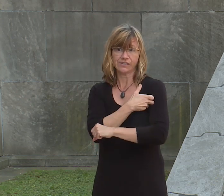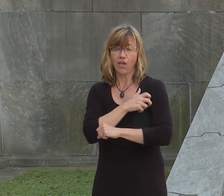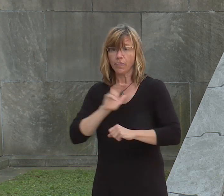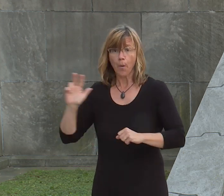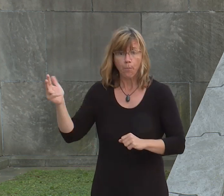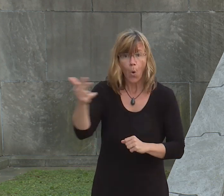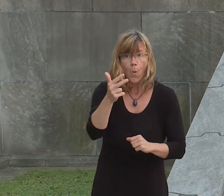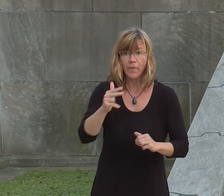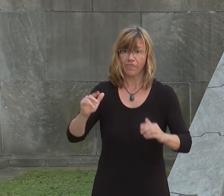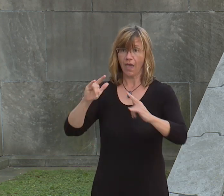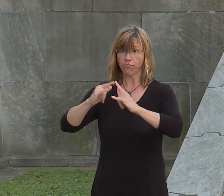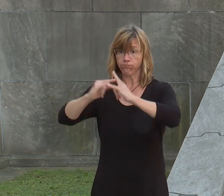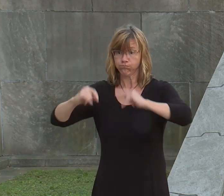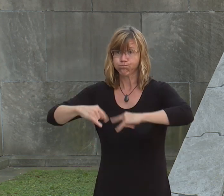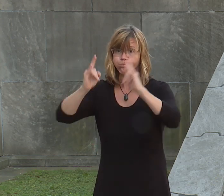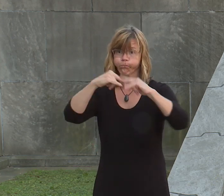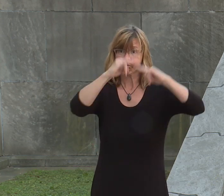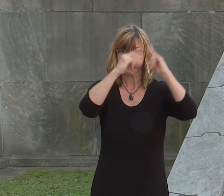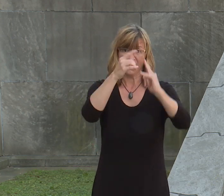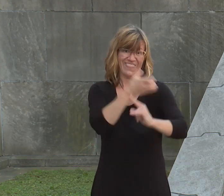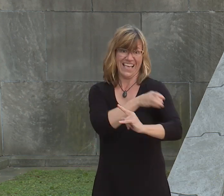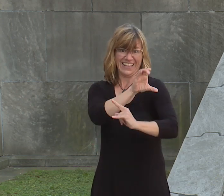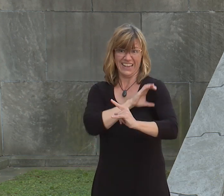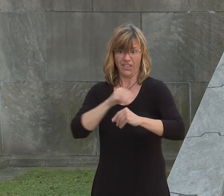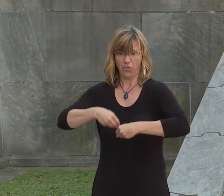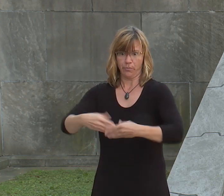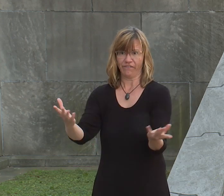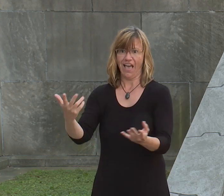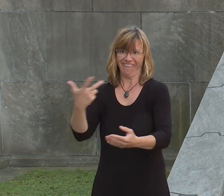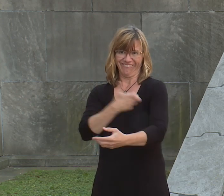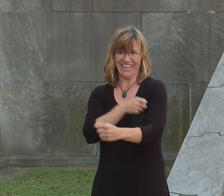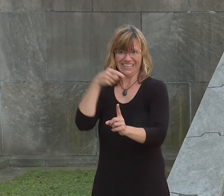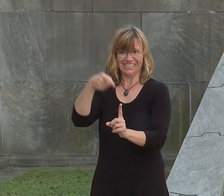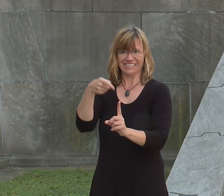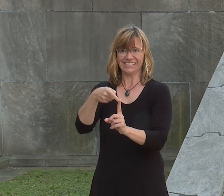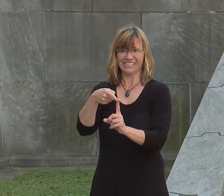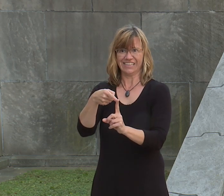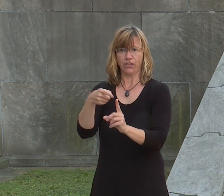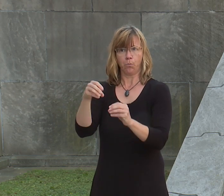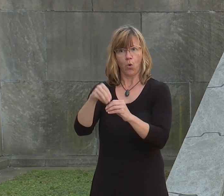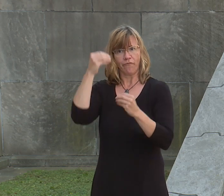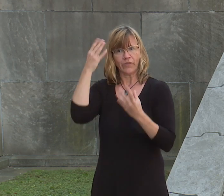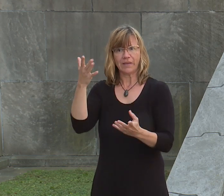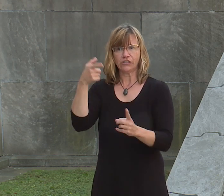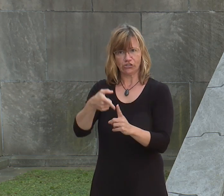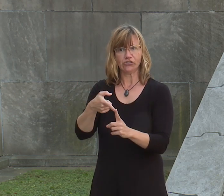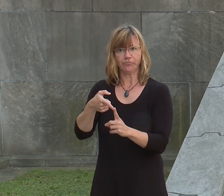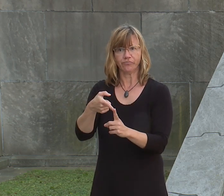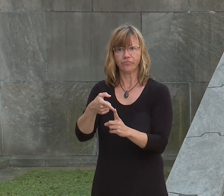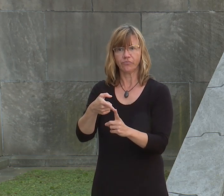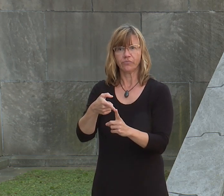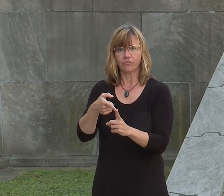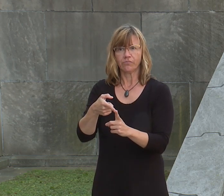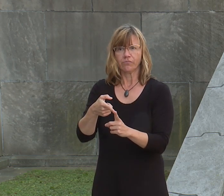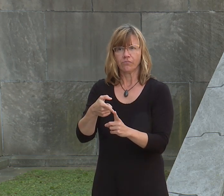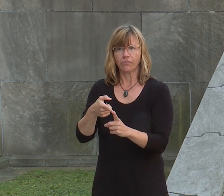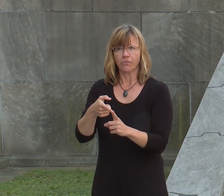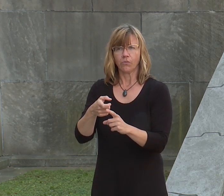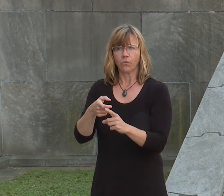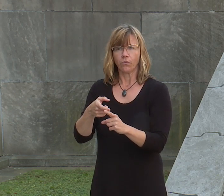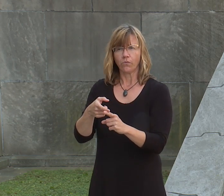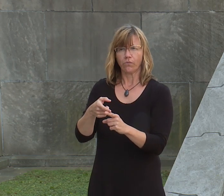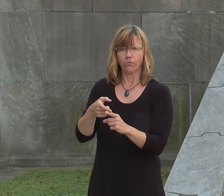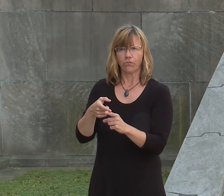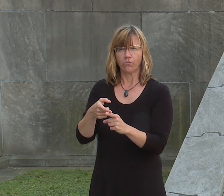put on by our value ambassadors. These events are specifically focused on areas of Baltimore where there are lower vaccination